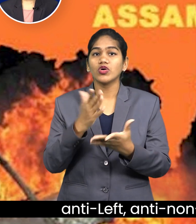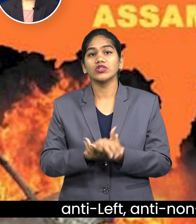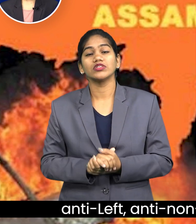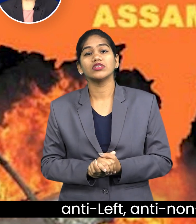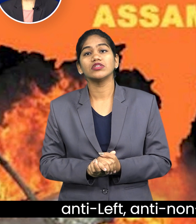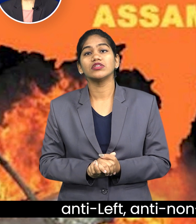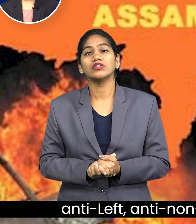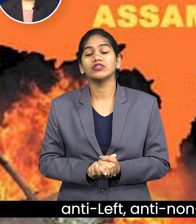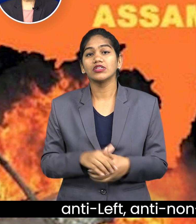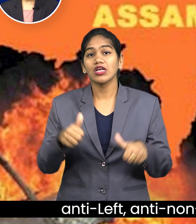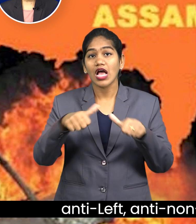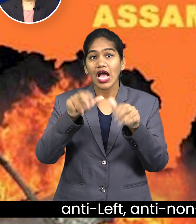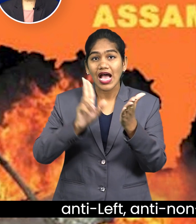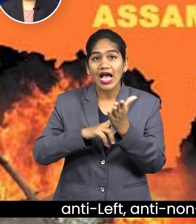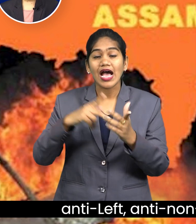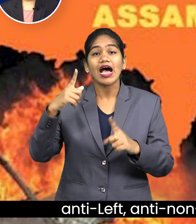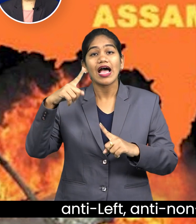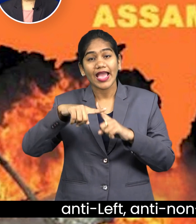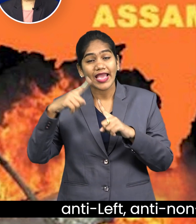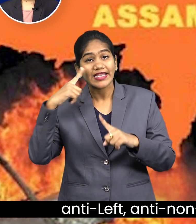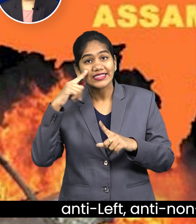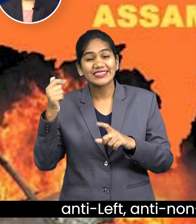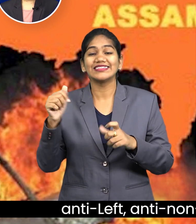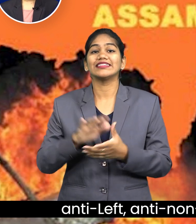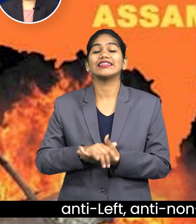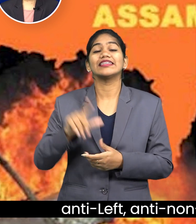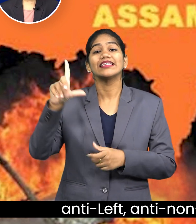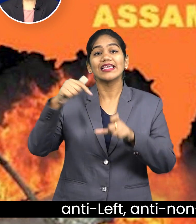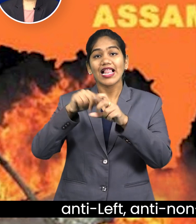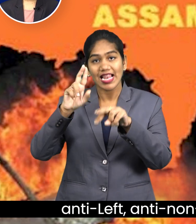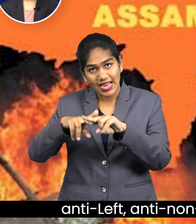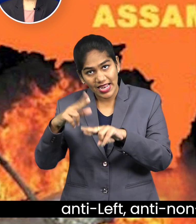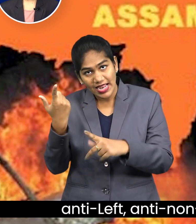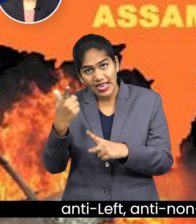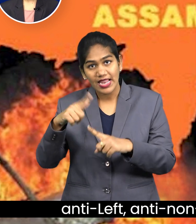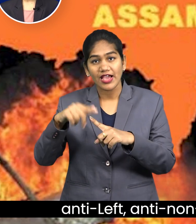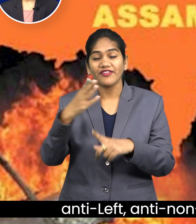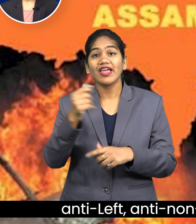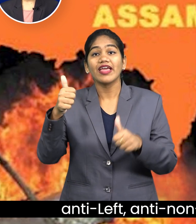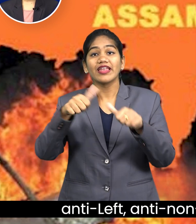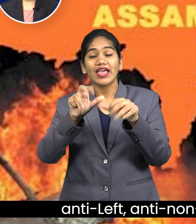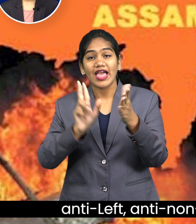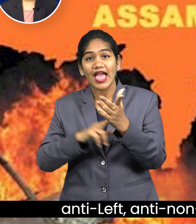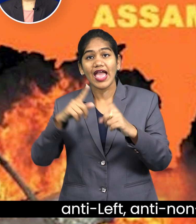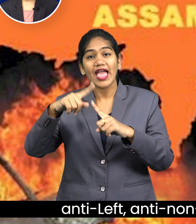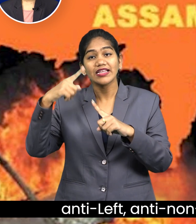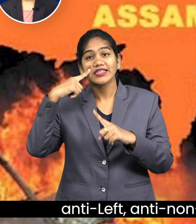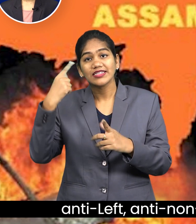anti-non Assamese and anti-Indian.